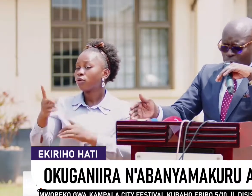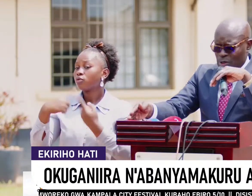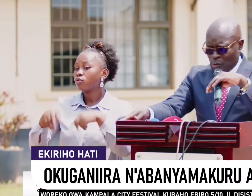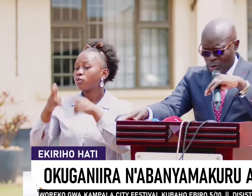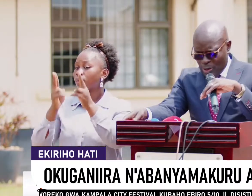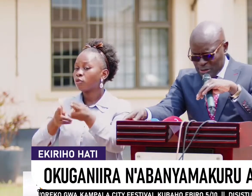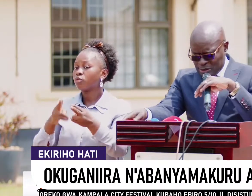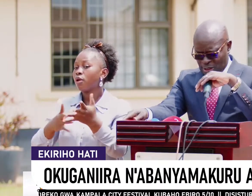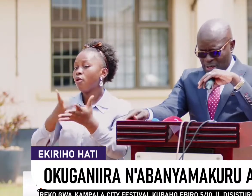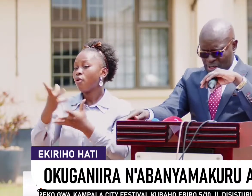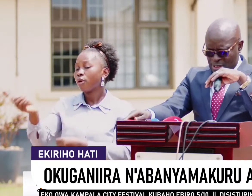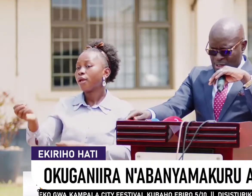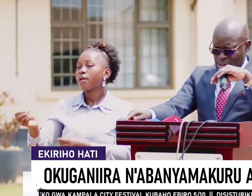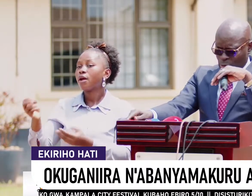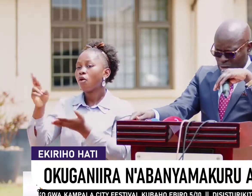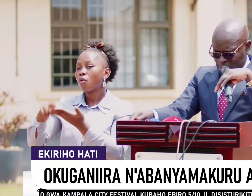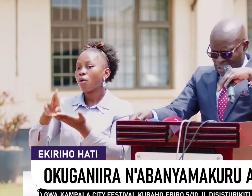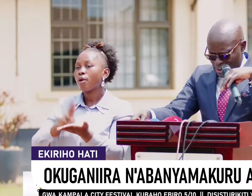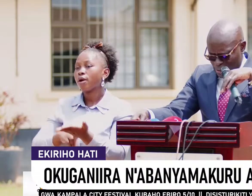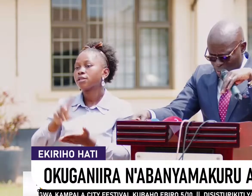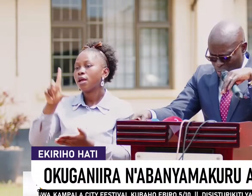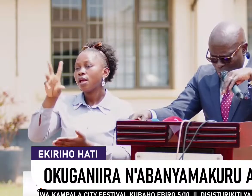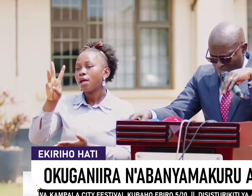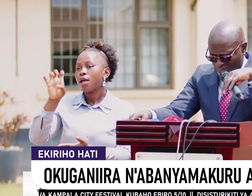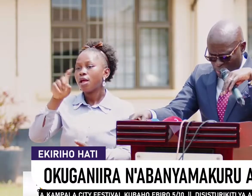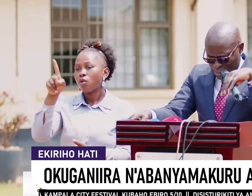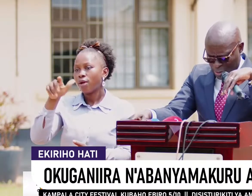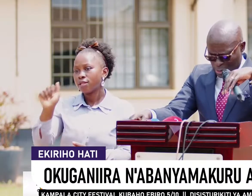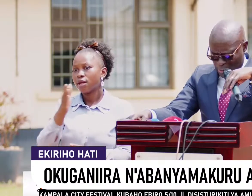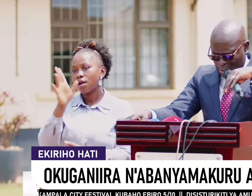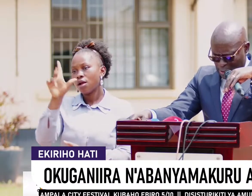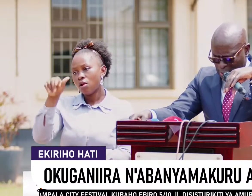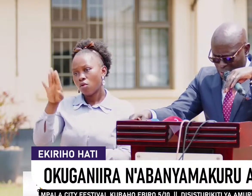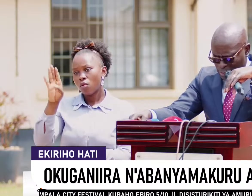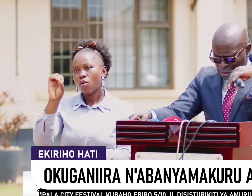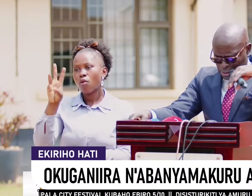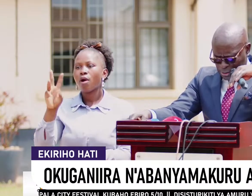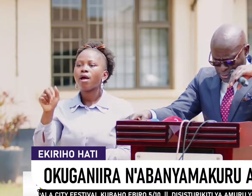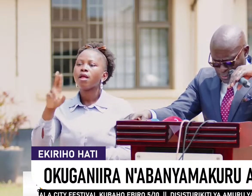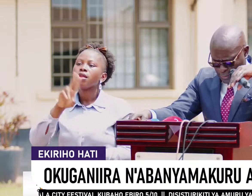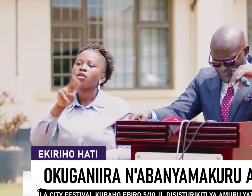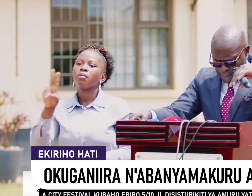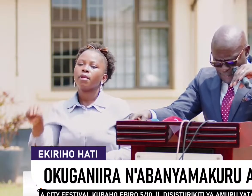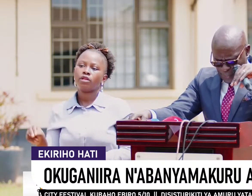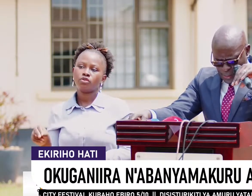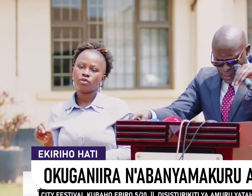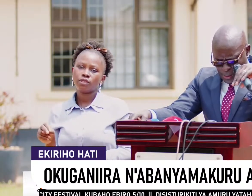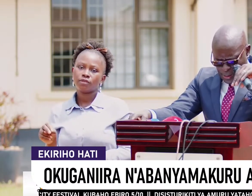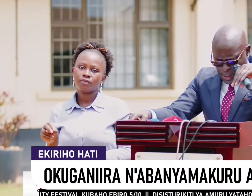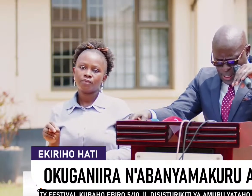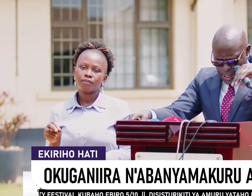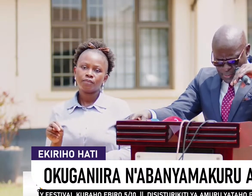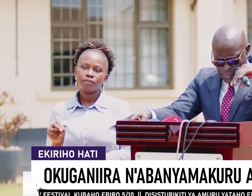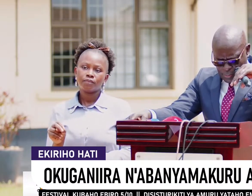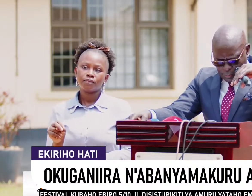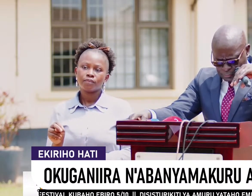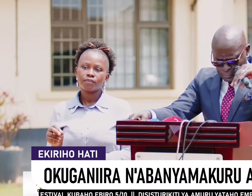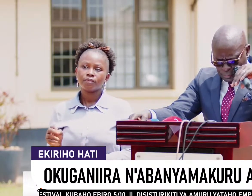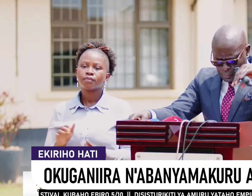mumusuubira ogenda okwewandiisa Lweza Lubowa wetugenda kubeera na nominations.